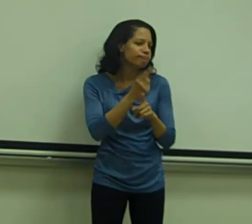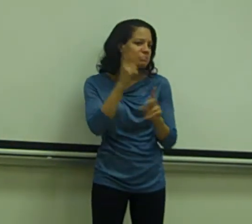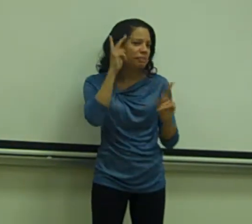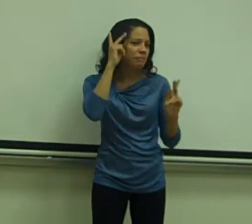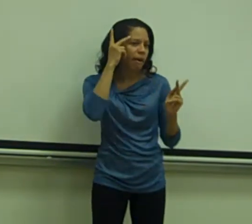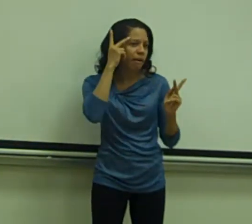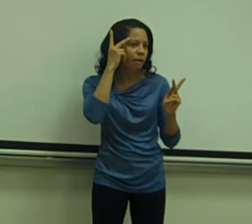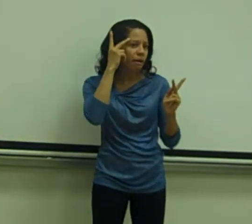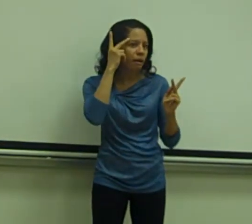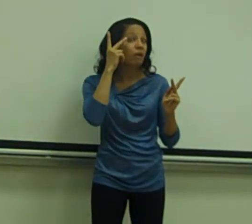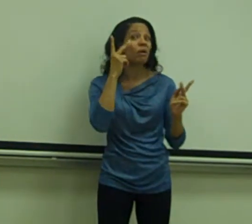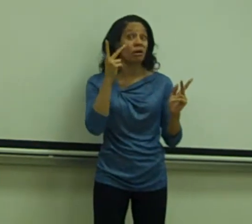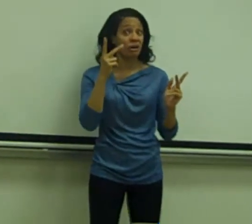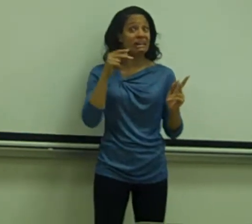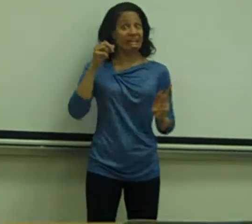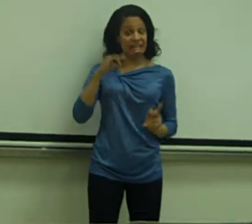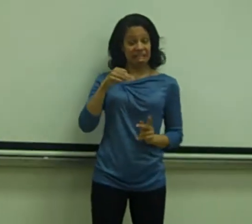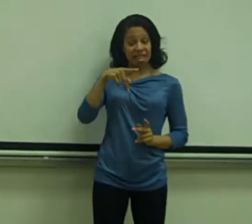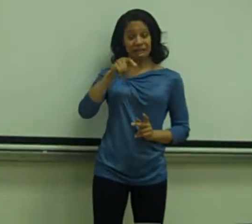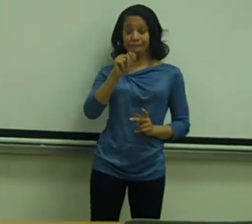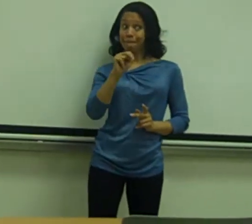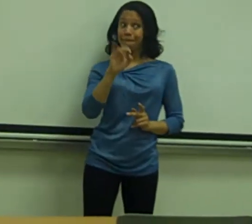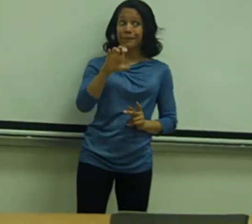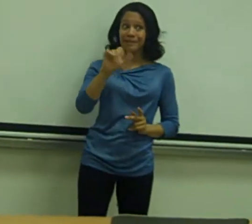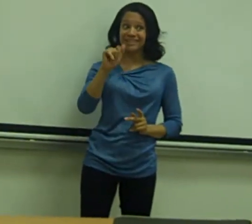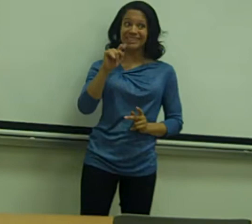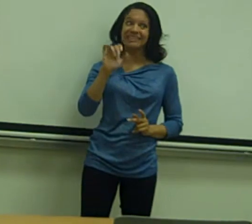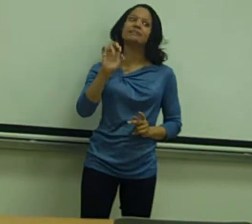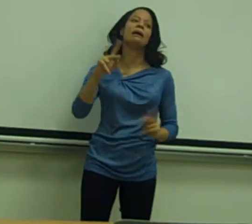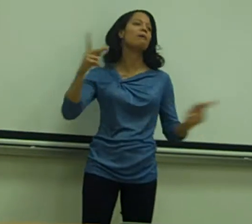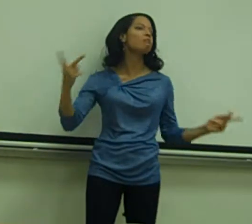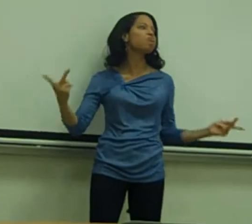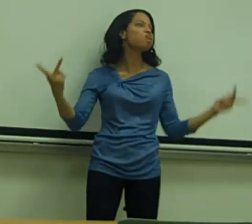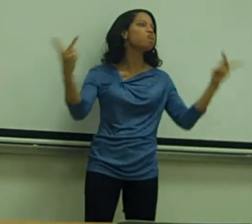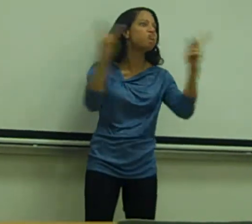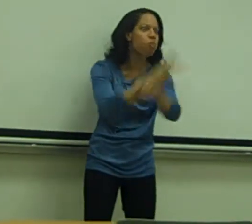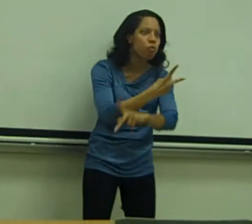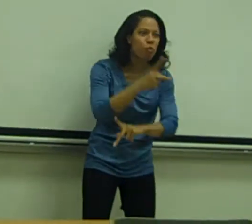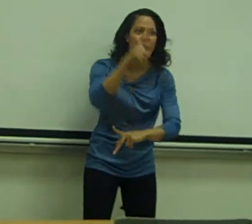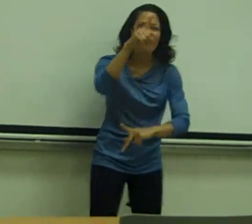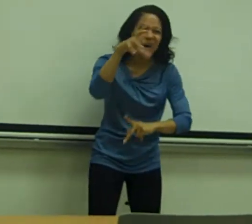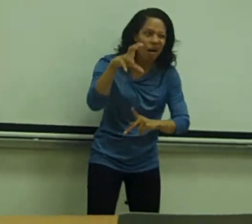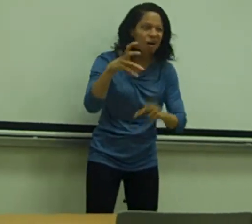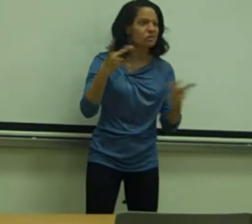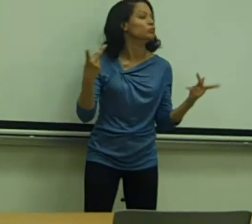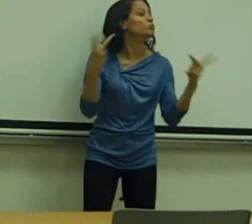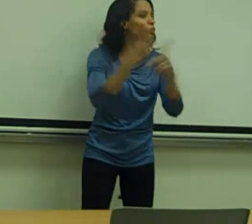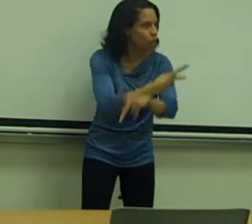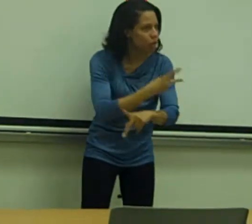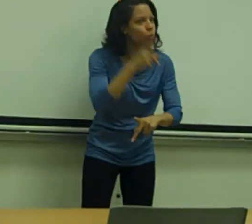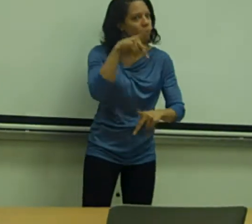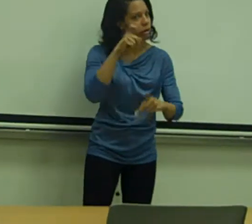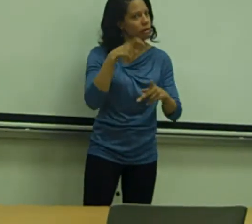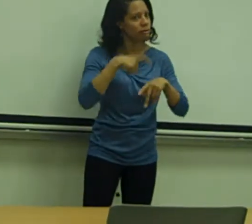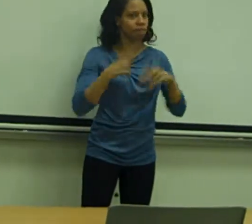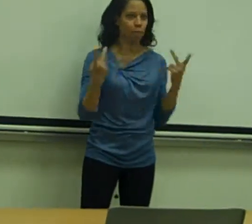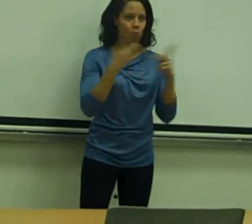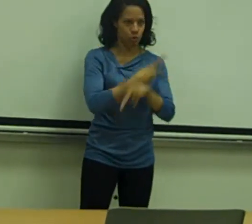that's what a panic attack feels like. You don't know you don't know what to do. Your mind is always constantly